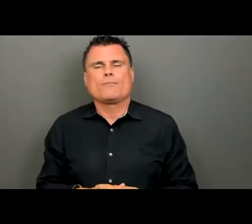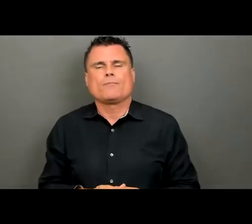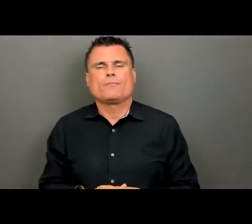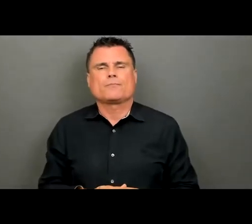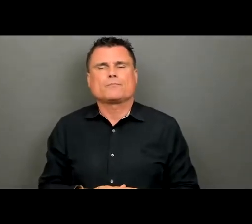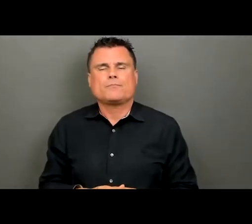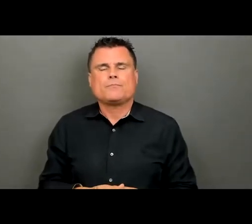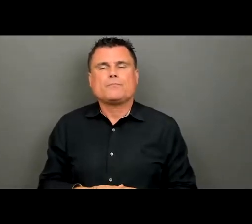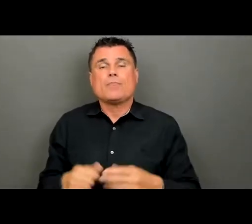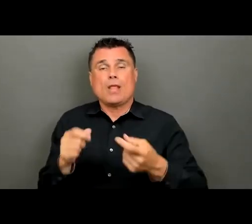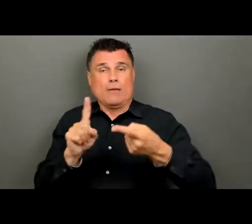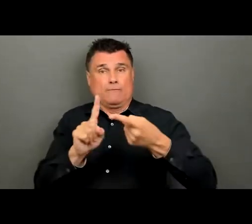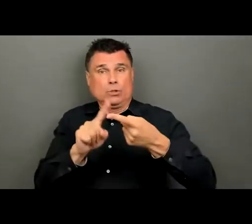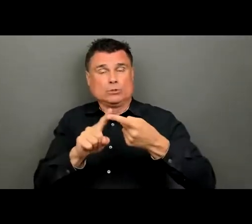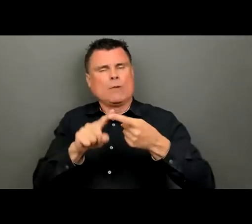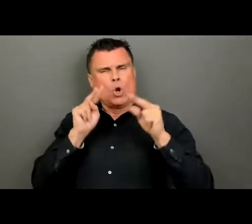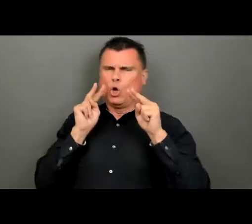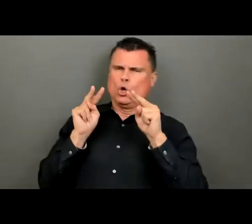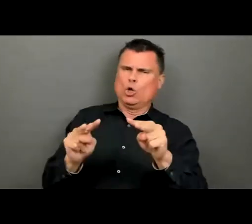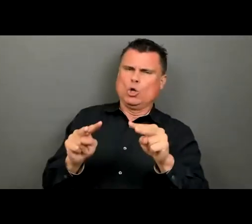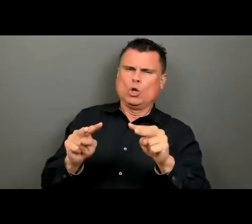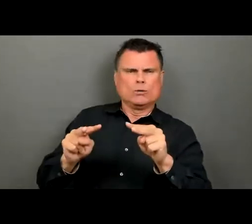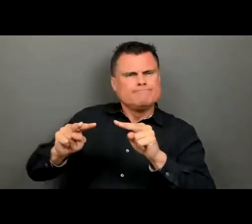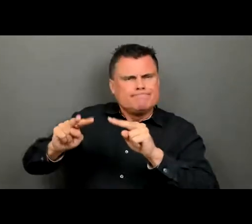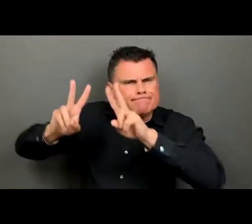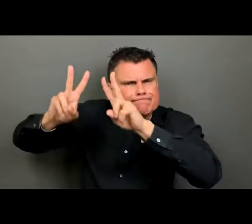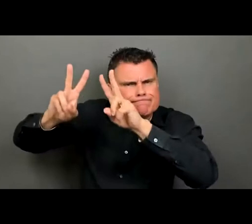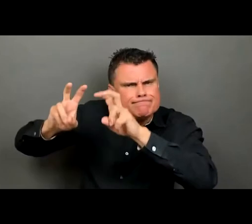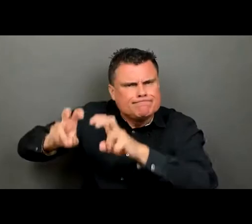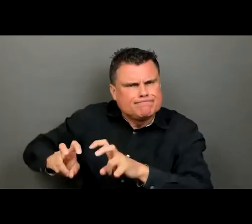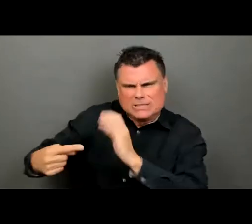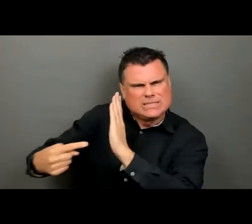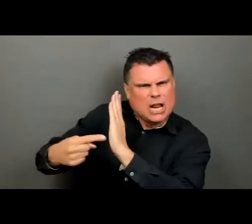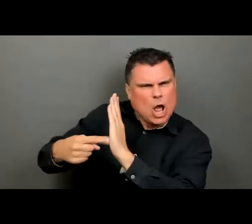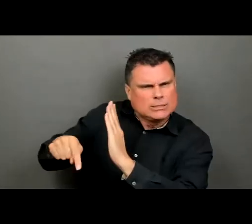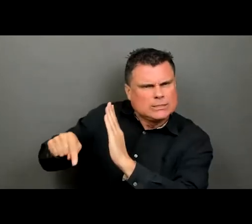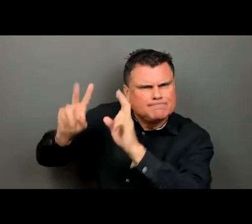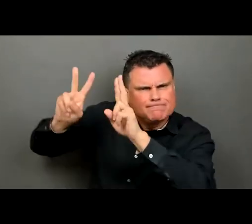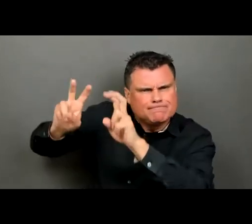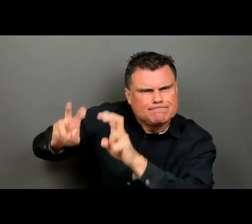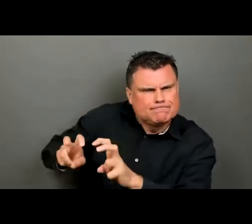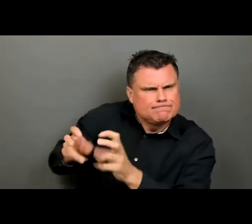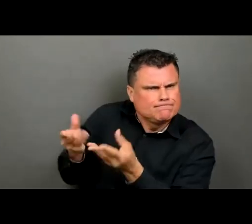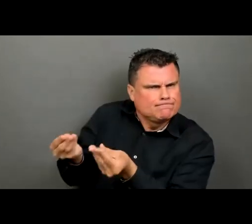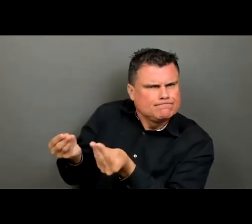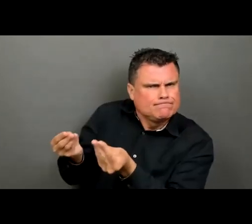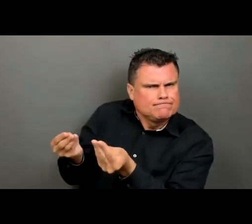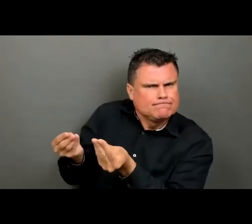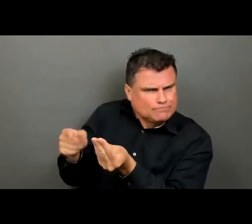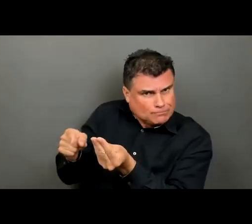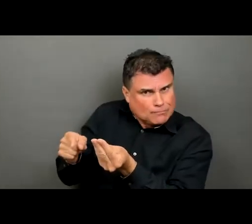assessment. The very crucial point is whether you have just used